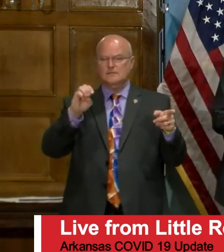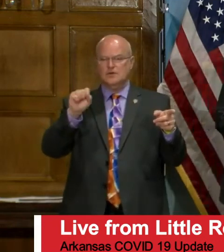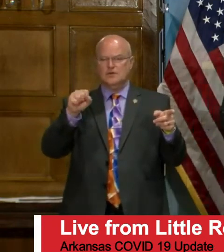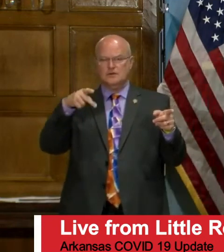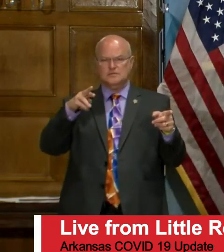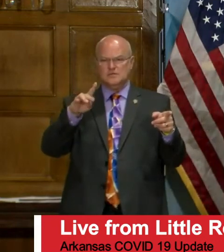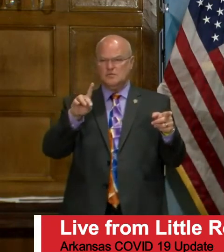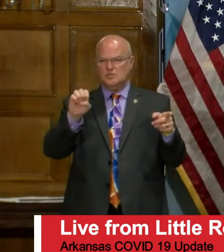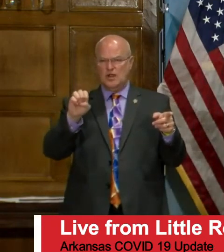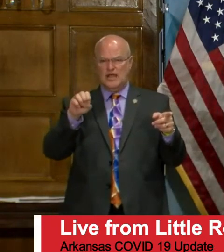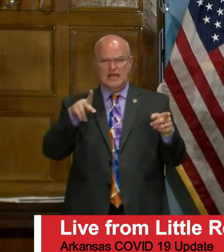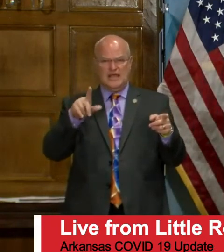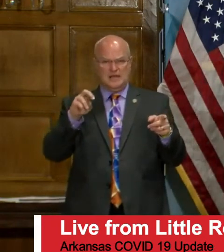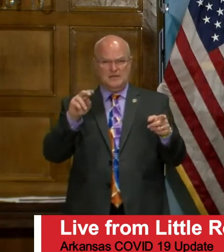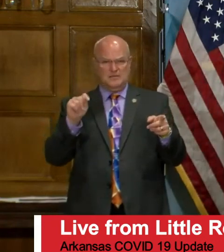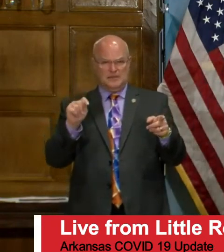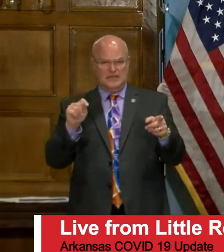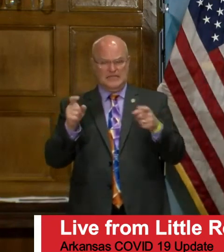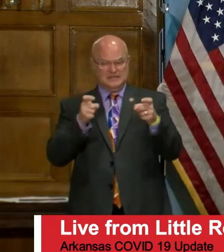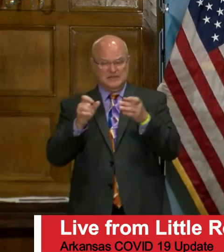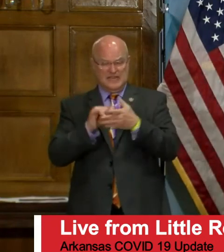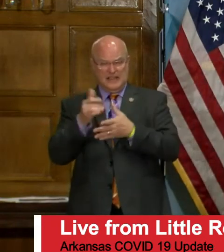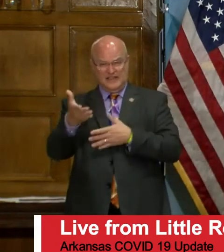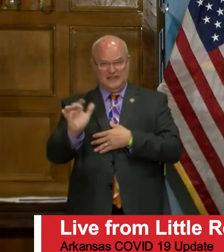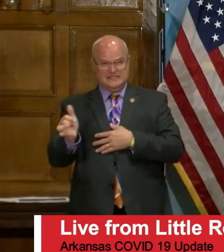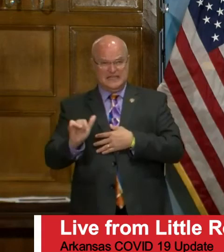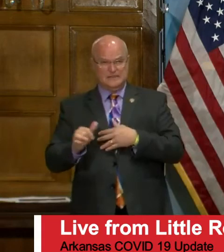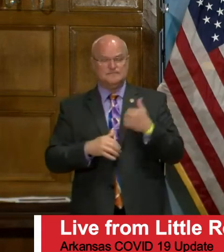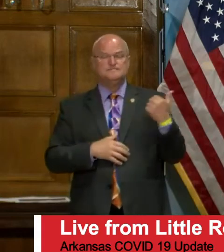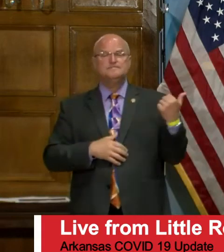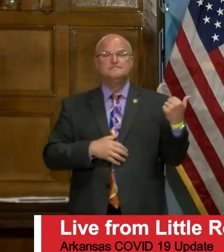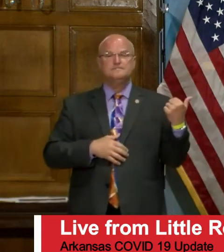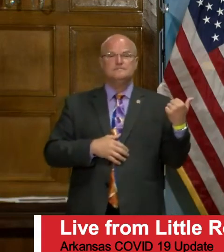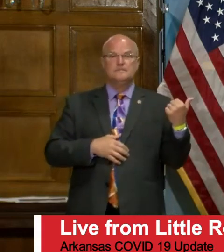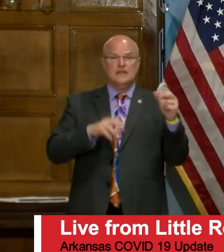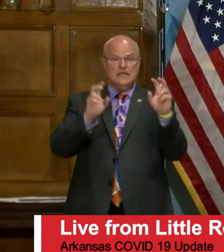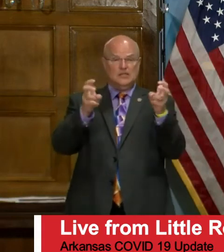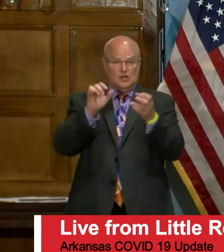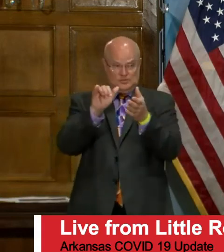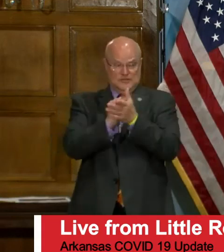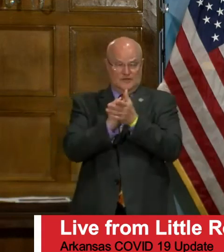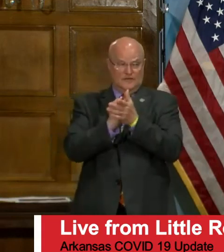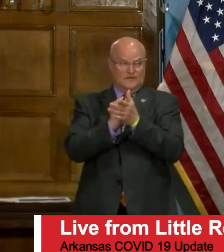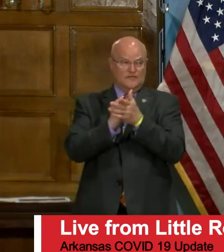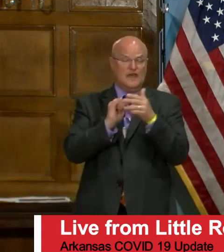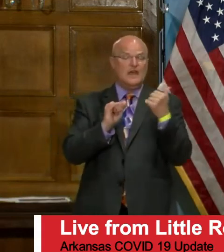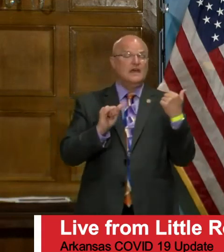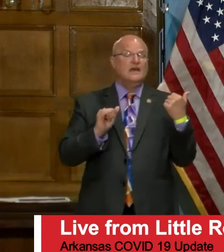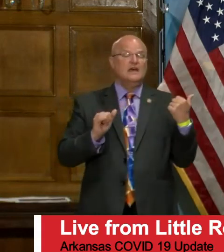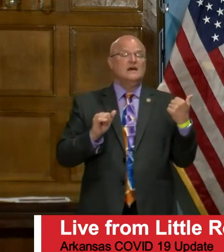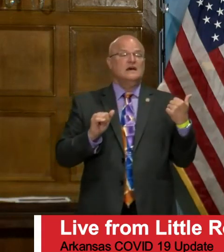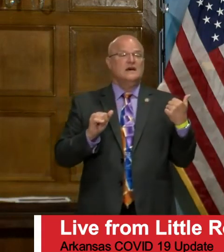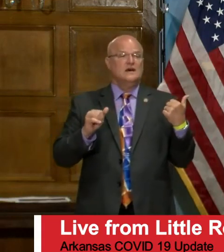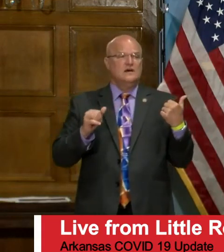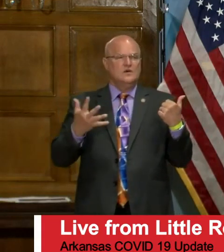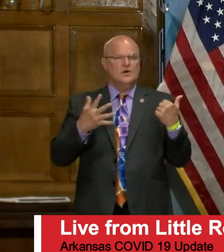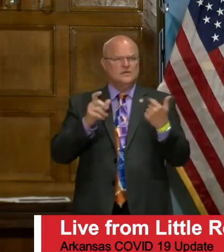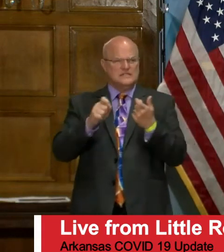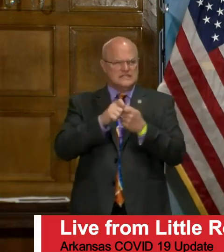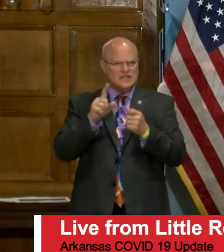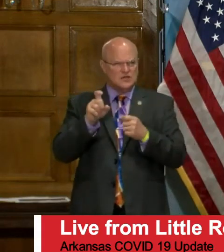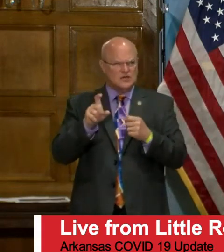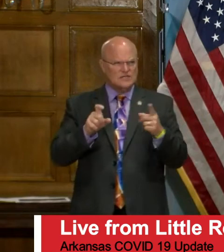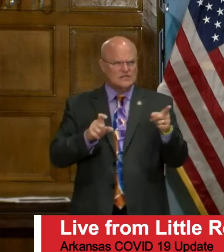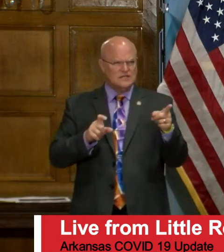same lines. Do you know how that's being handled there? In terms of that, what was exactly